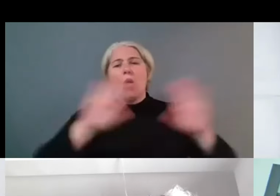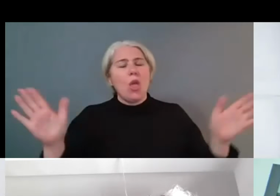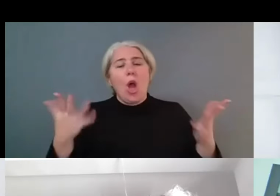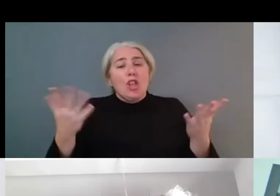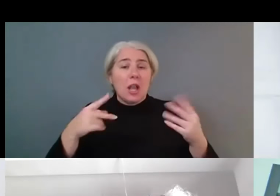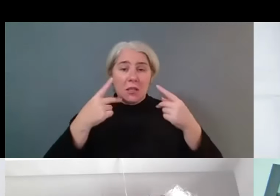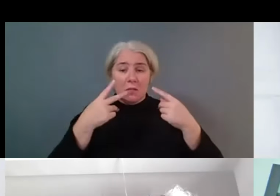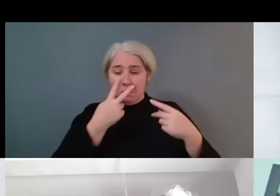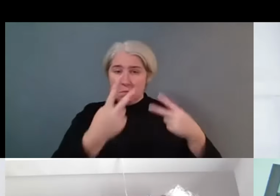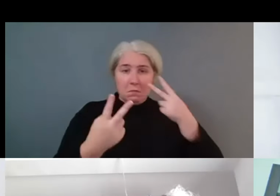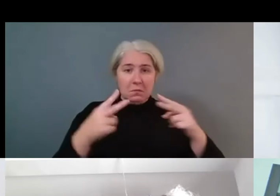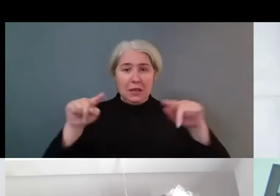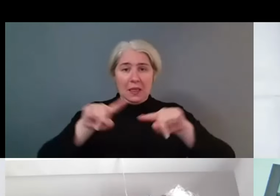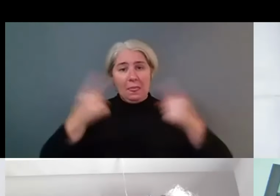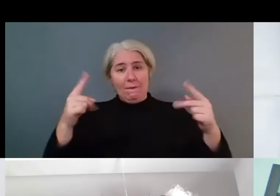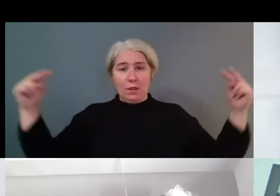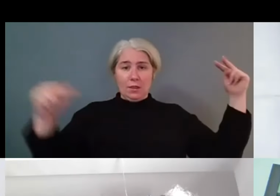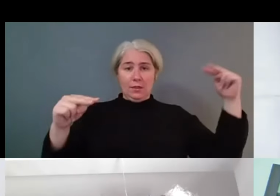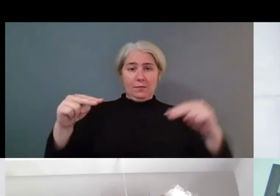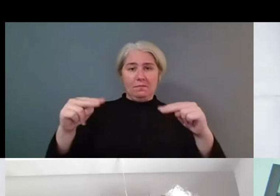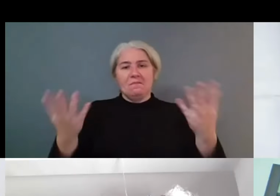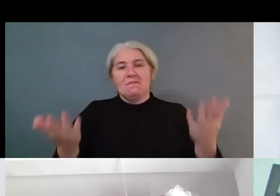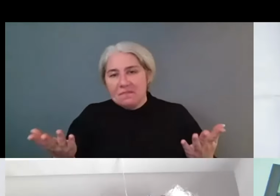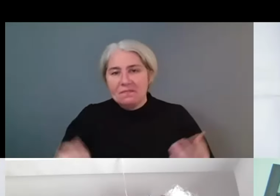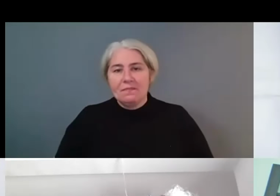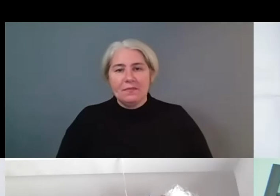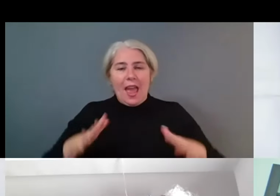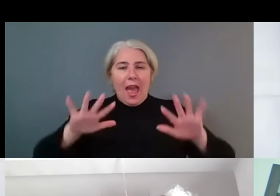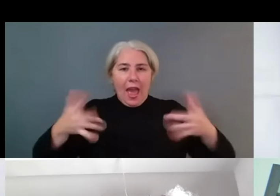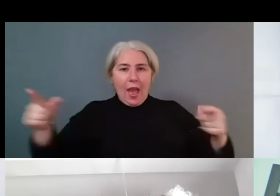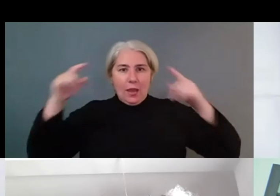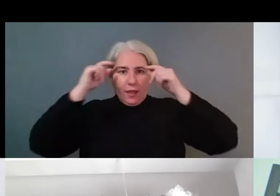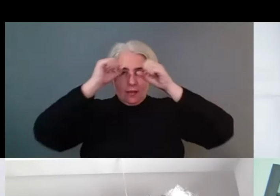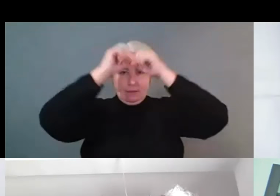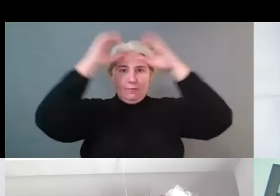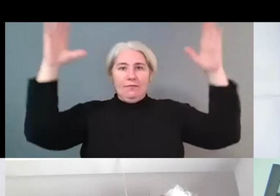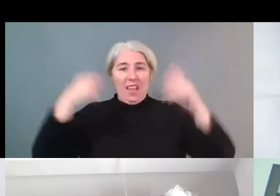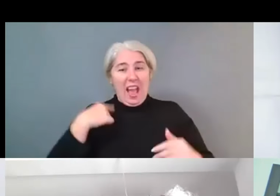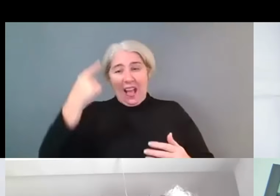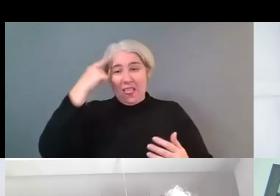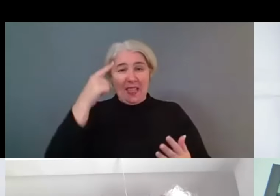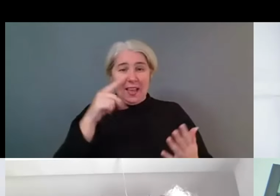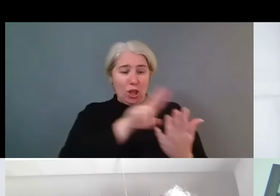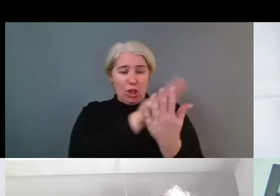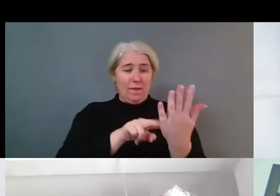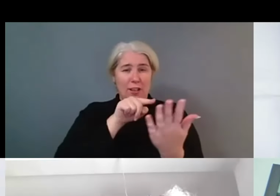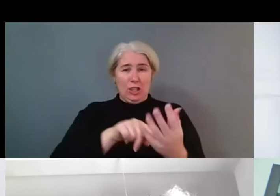I think that the provisions of the convention are very, very clear. So there is no, very clear